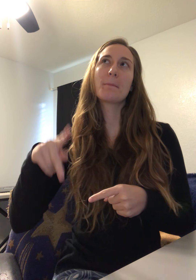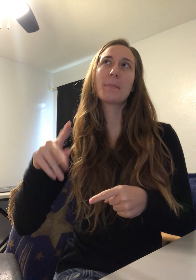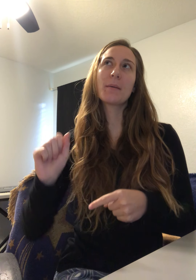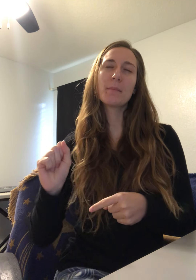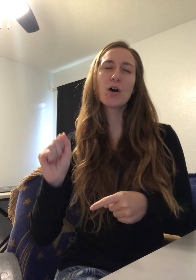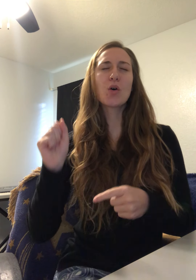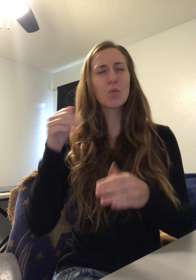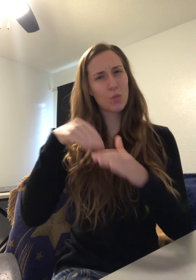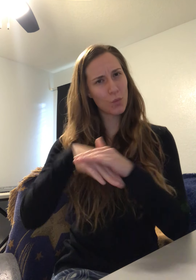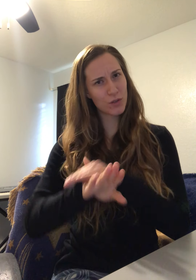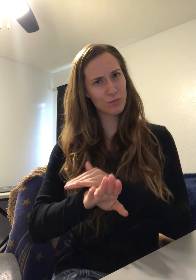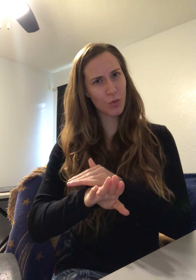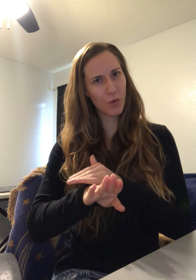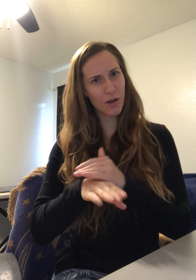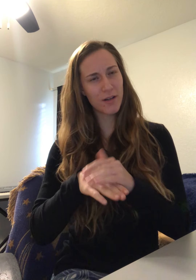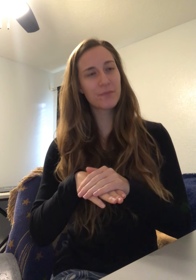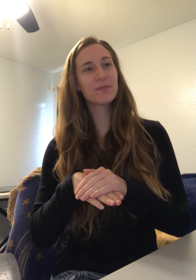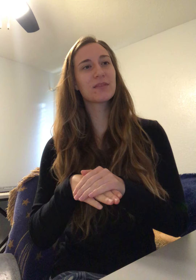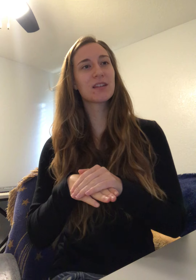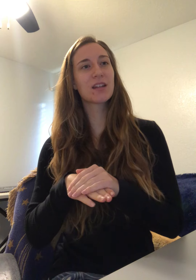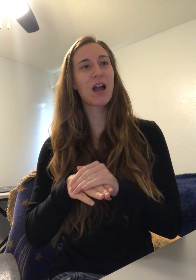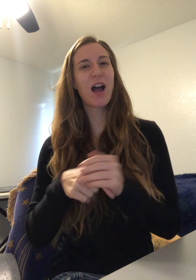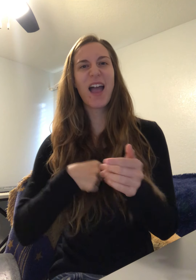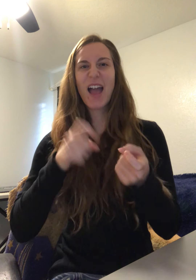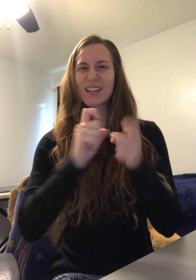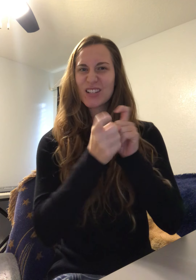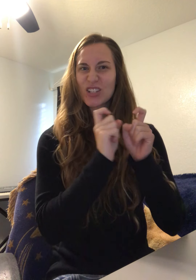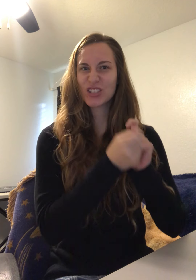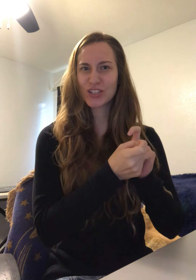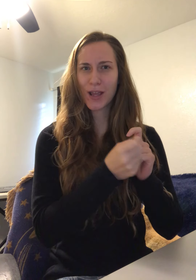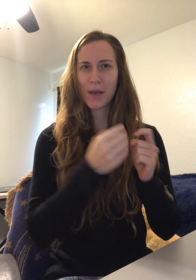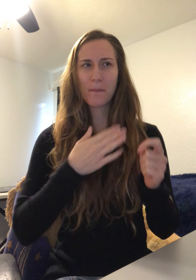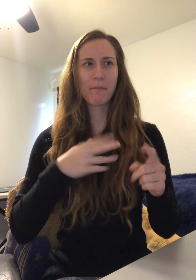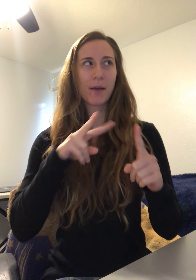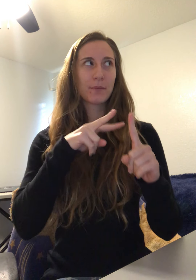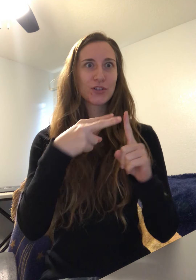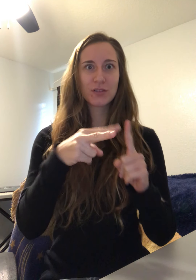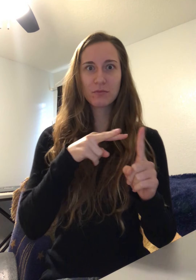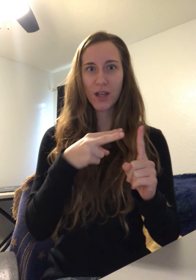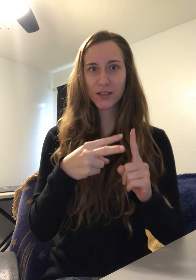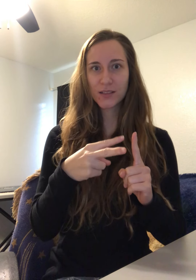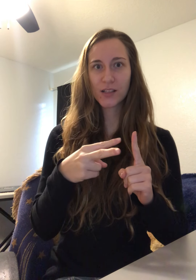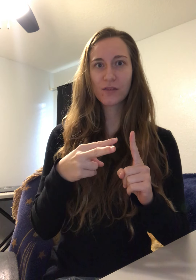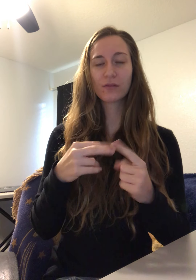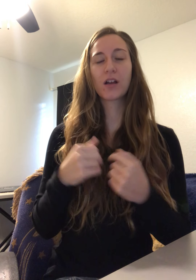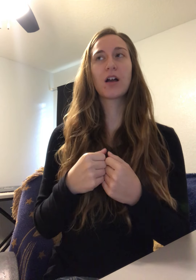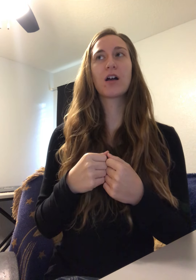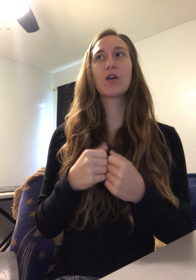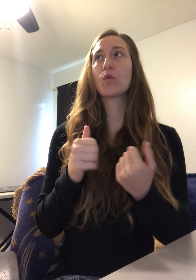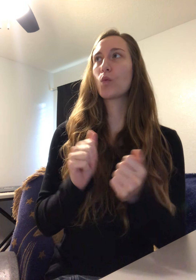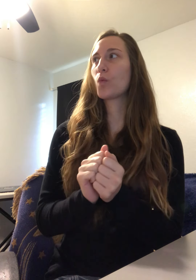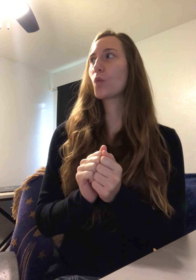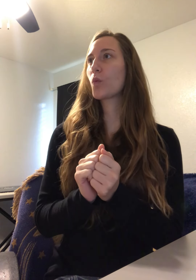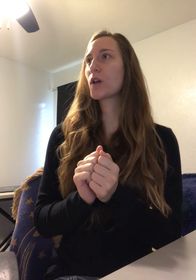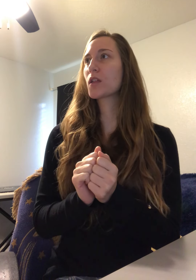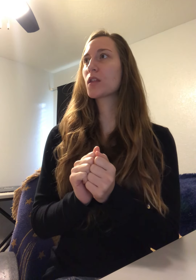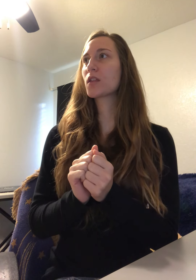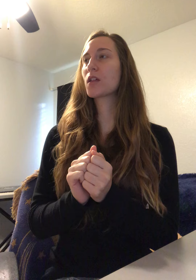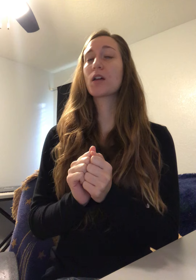and love and relationship with everyone around me. And I didn't know what her abilities were